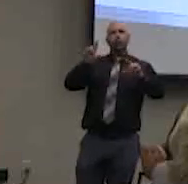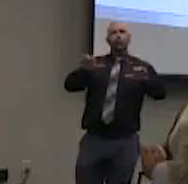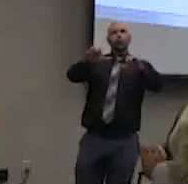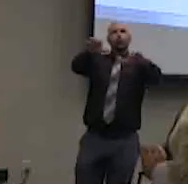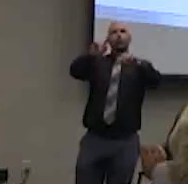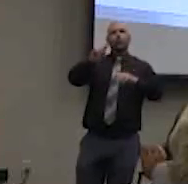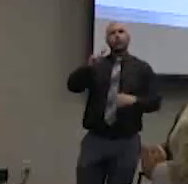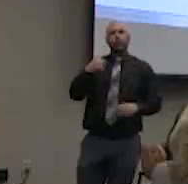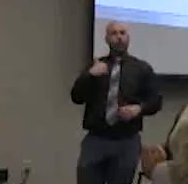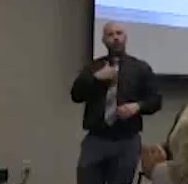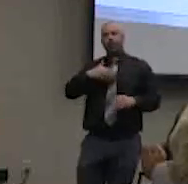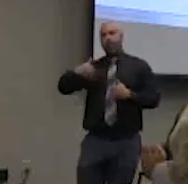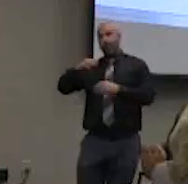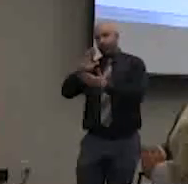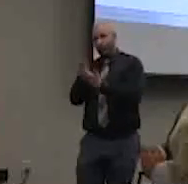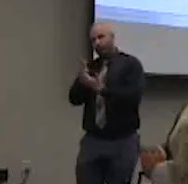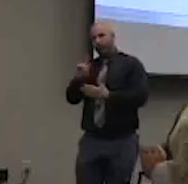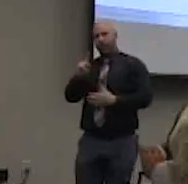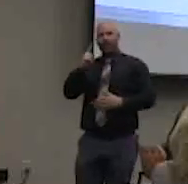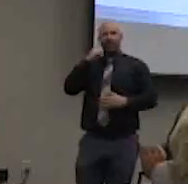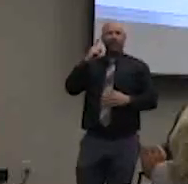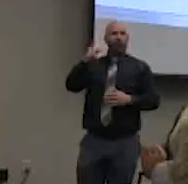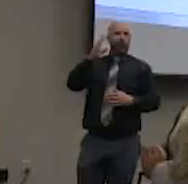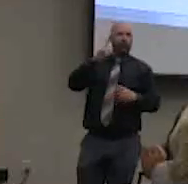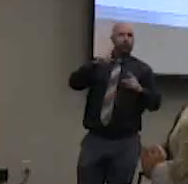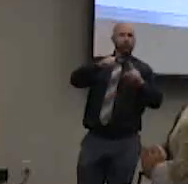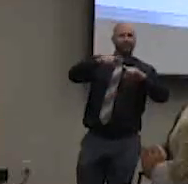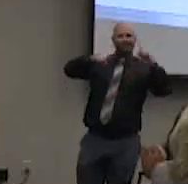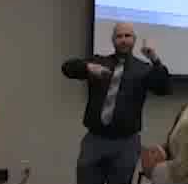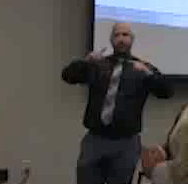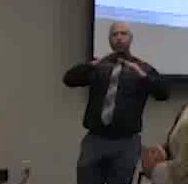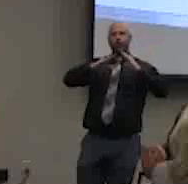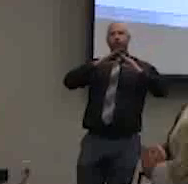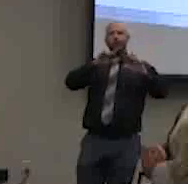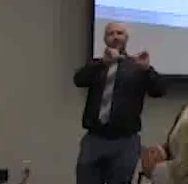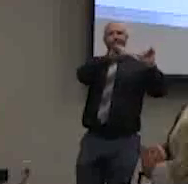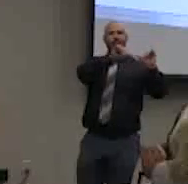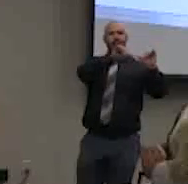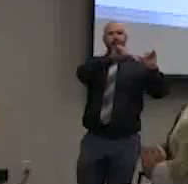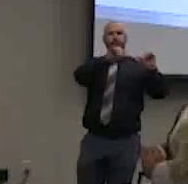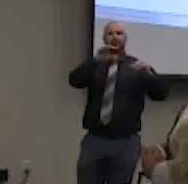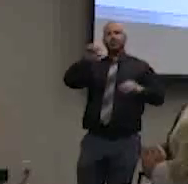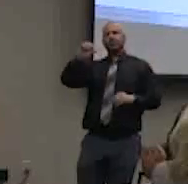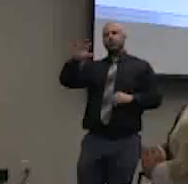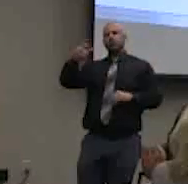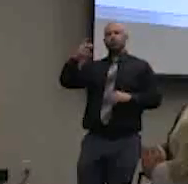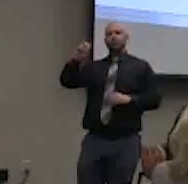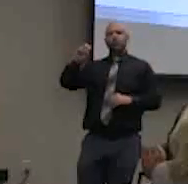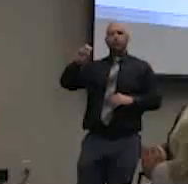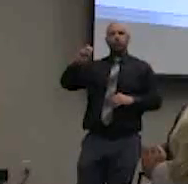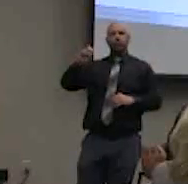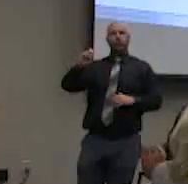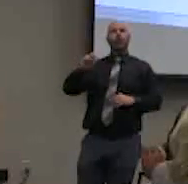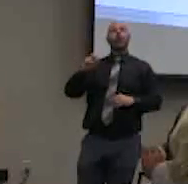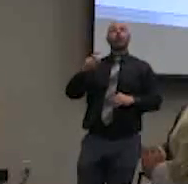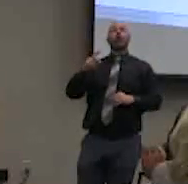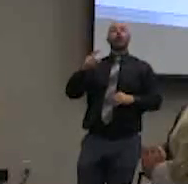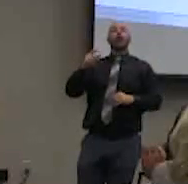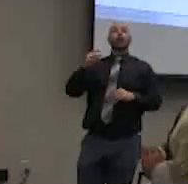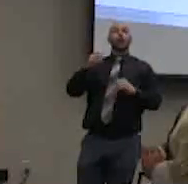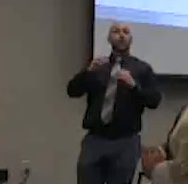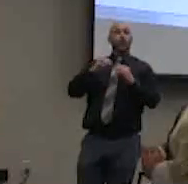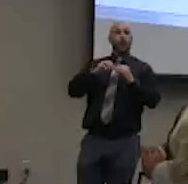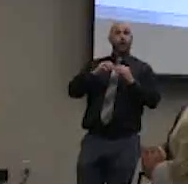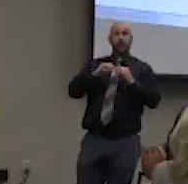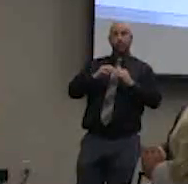by community size and scope, but certainly recognize that to get lifted off the ground, it was important to invest some